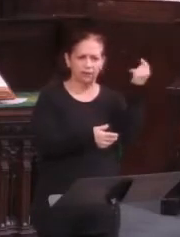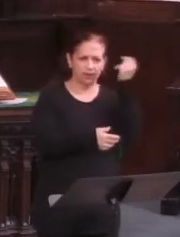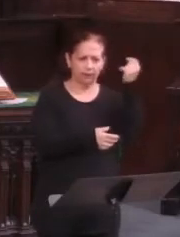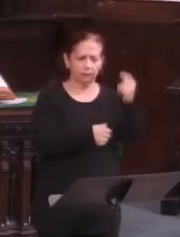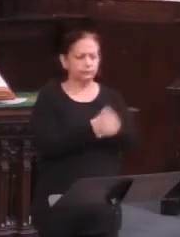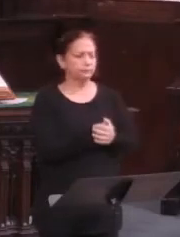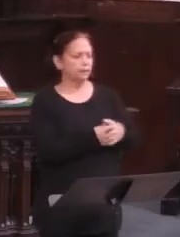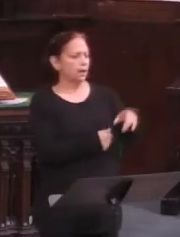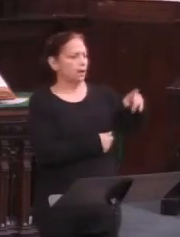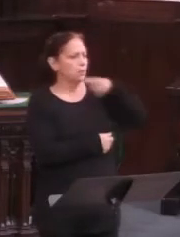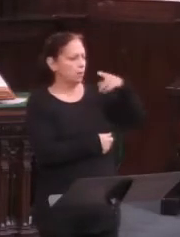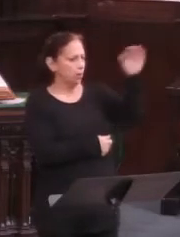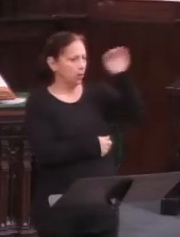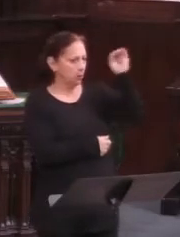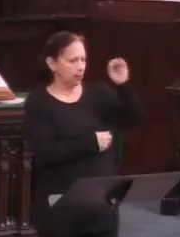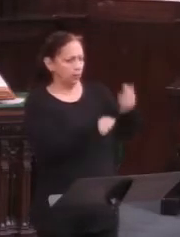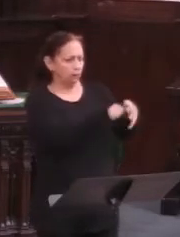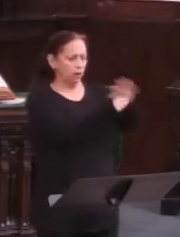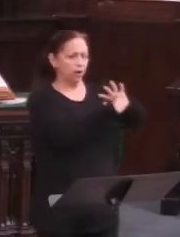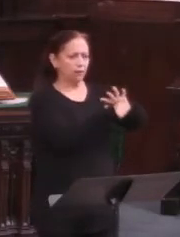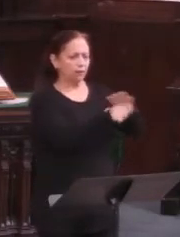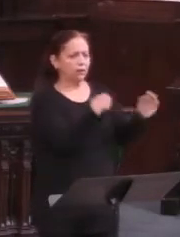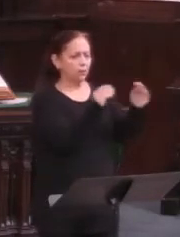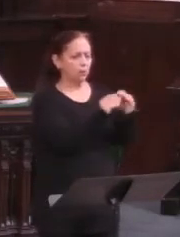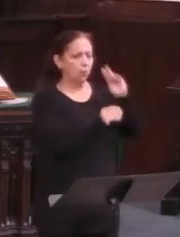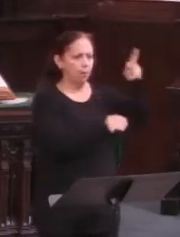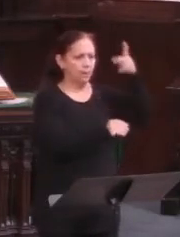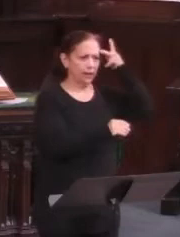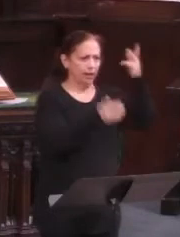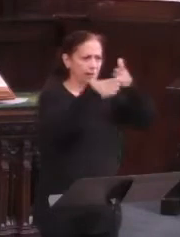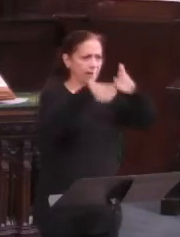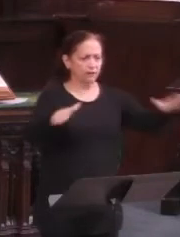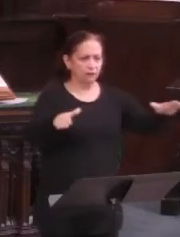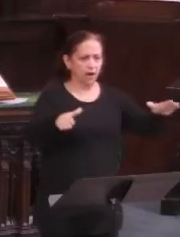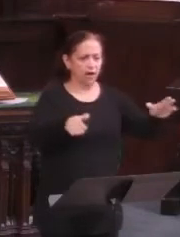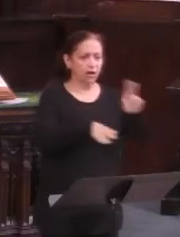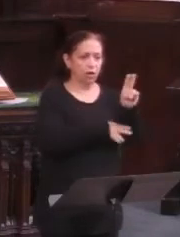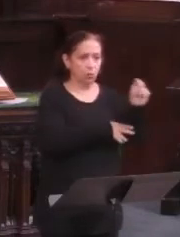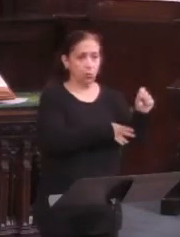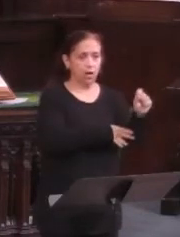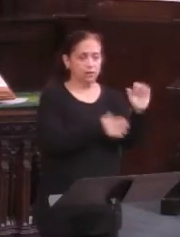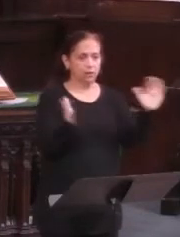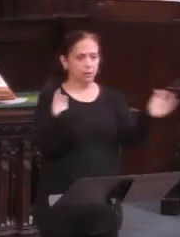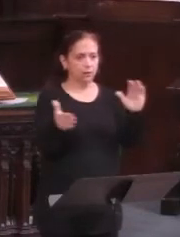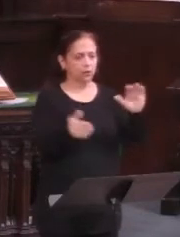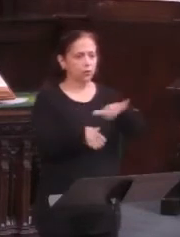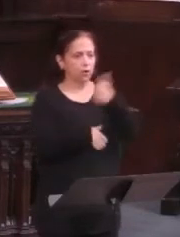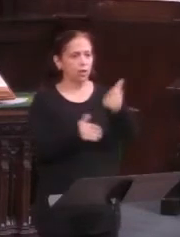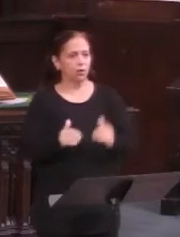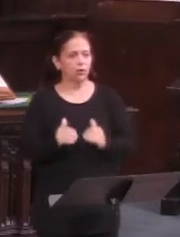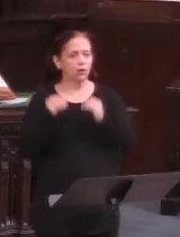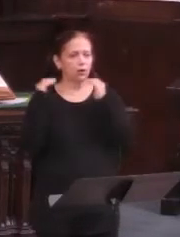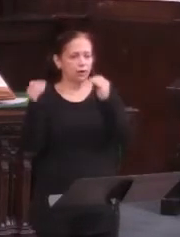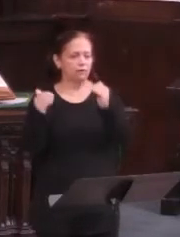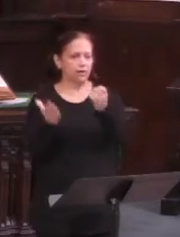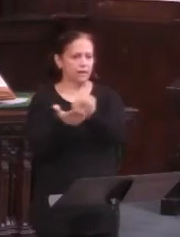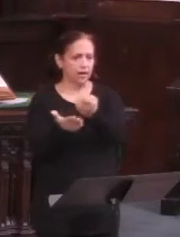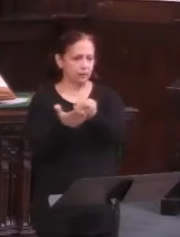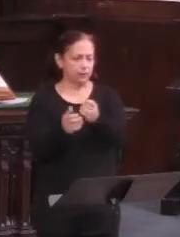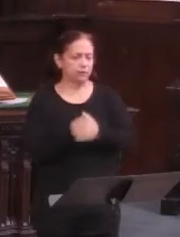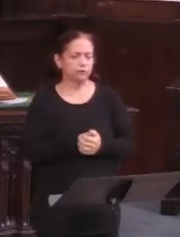Public opinion about the coronavirus is more politically divided in the U.S. than in other advanced economies.